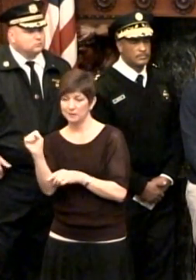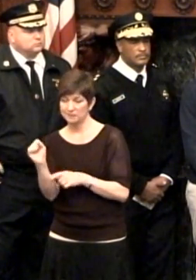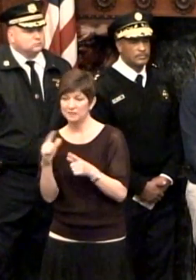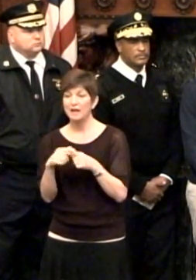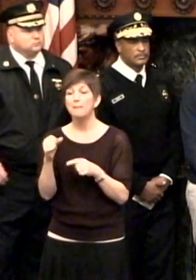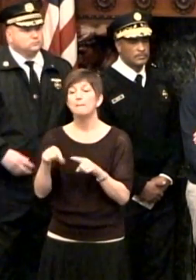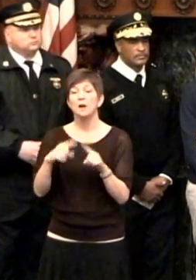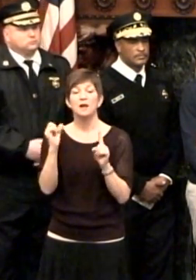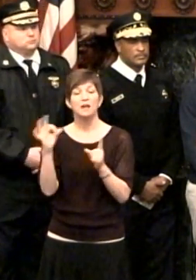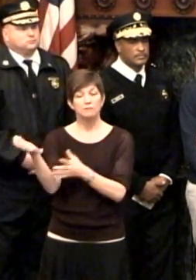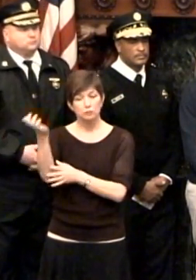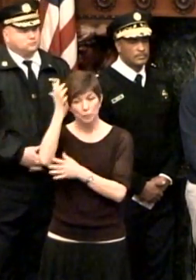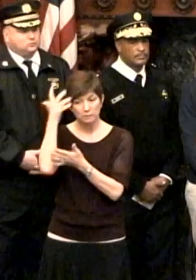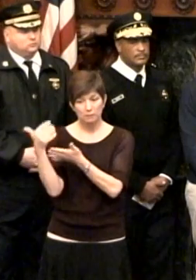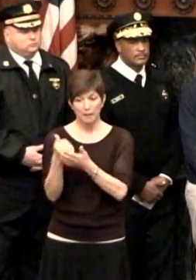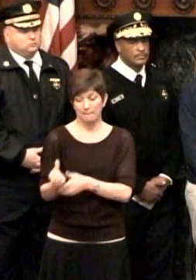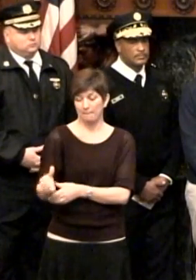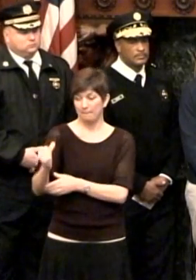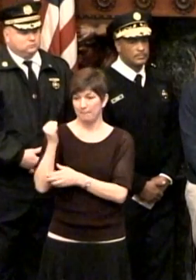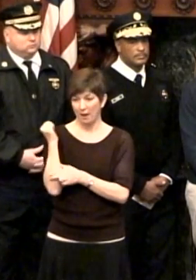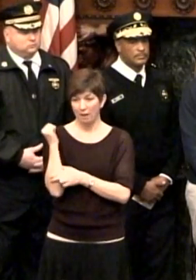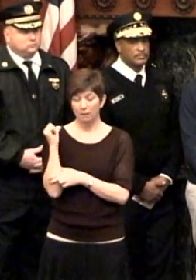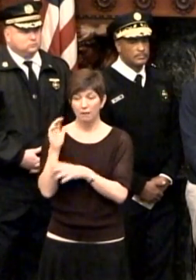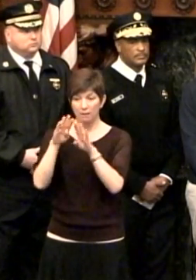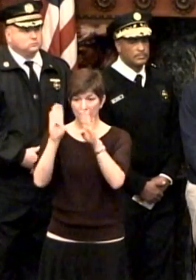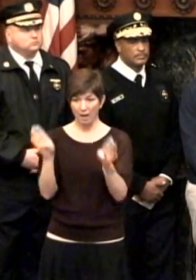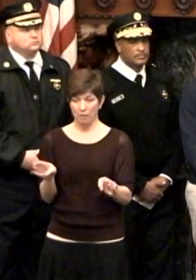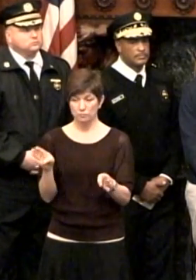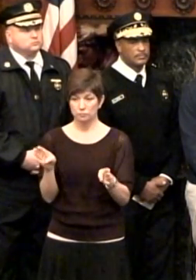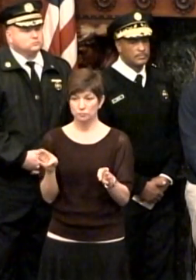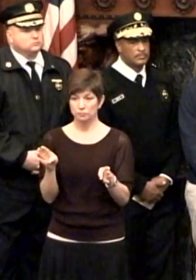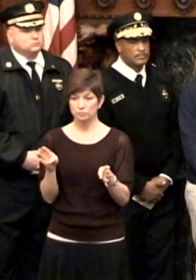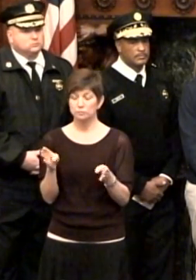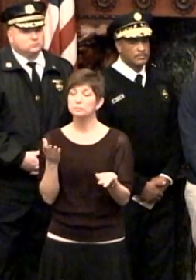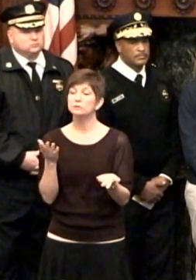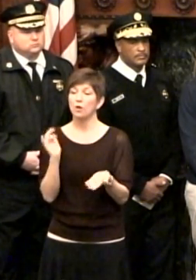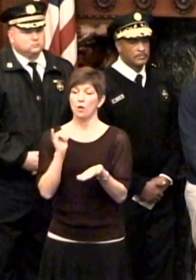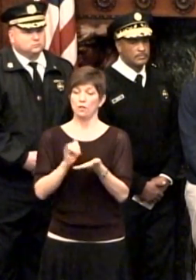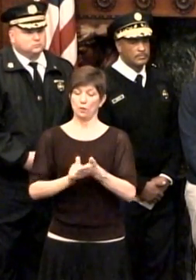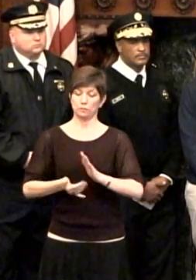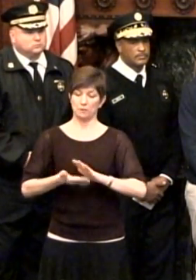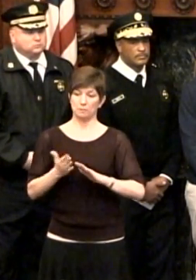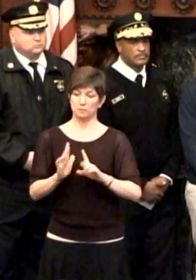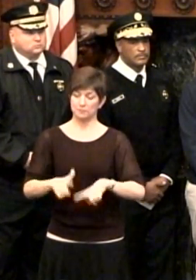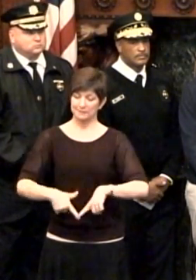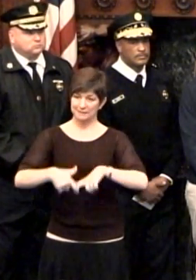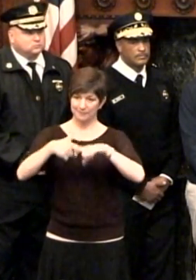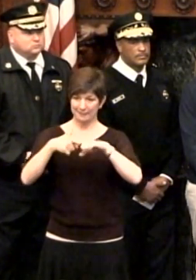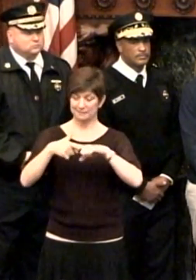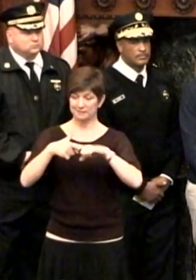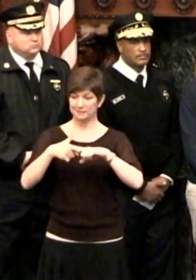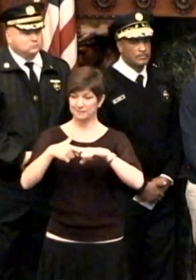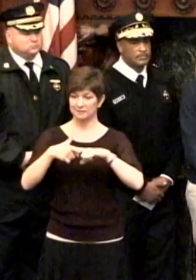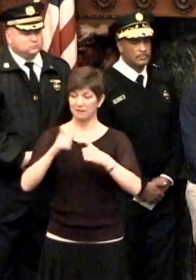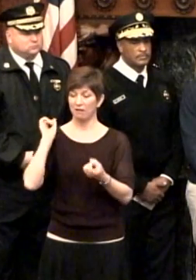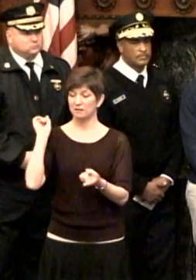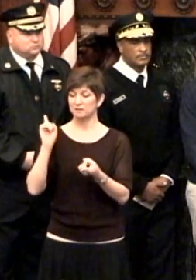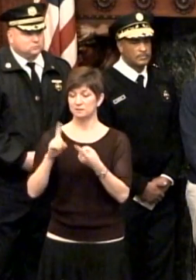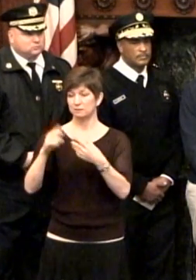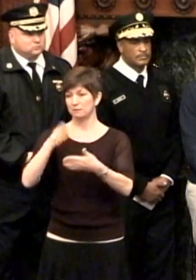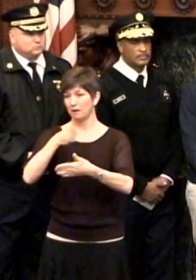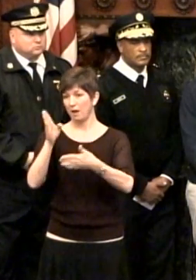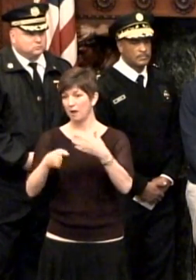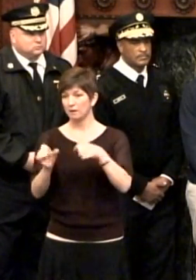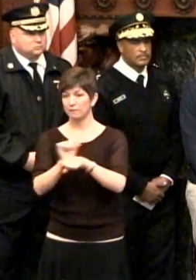the back of your house, whatever you call it, those operations are suspended as of the end of